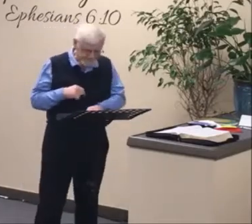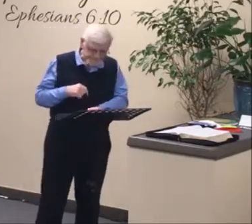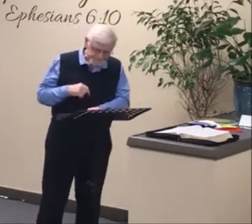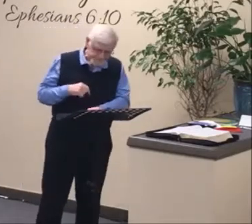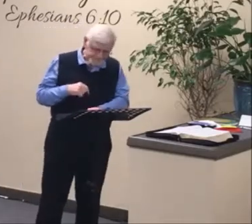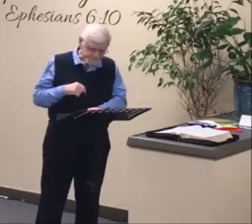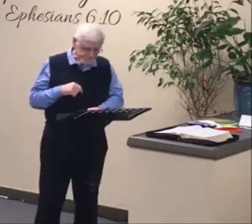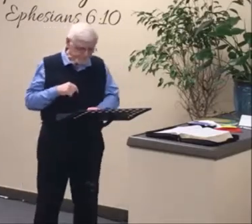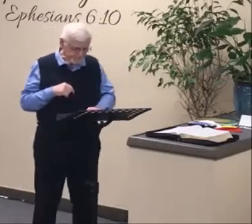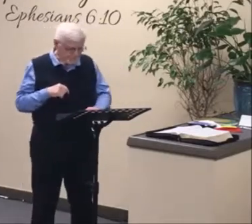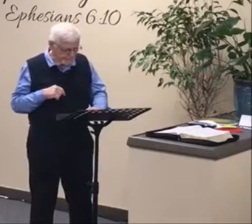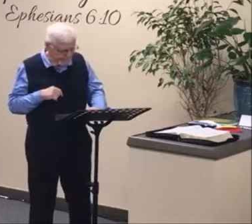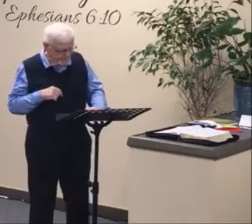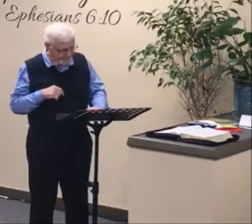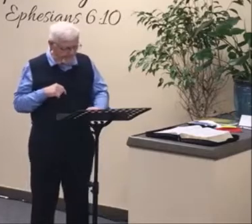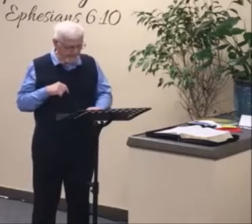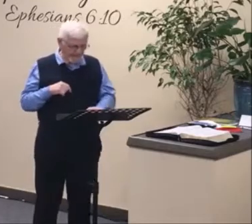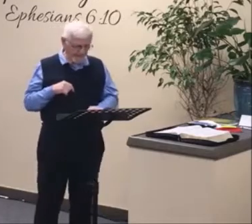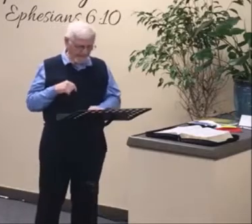God to thee.